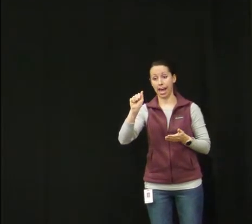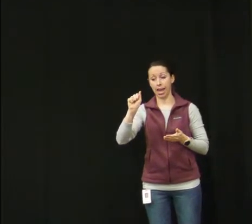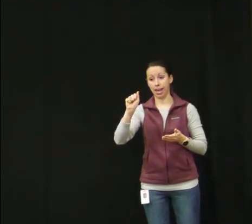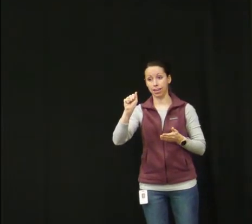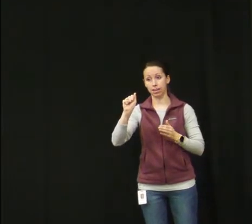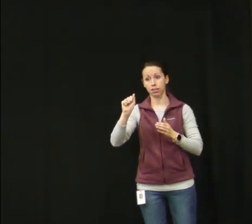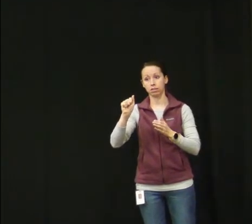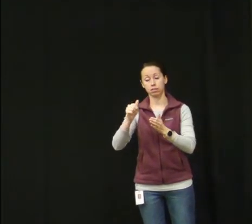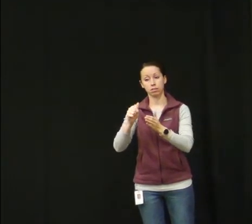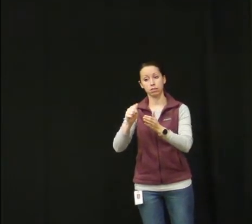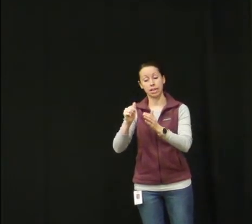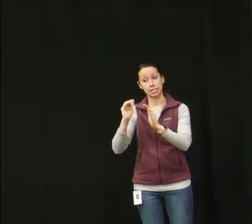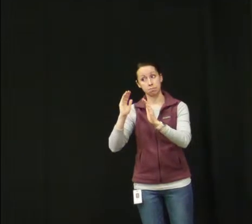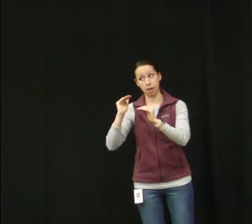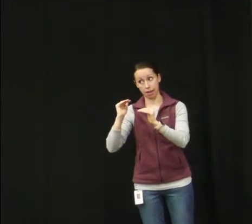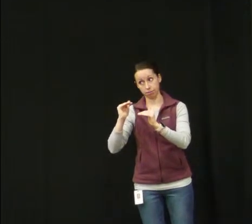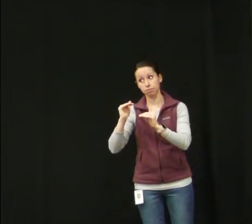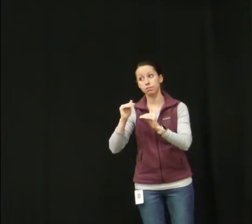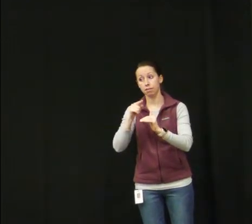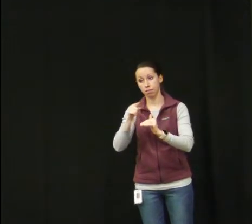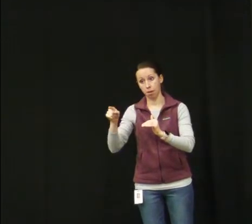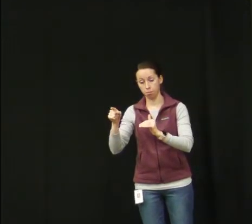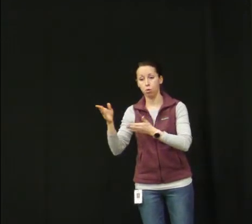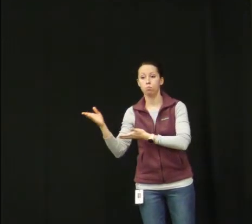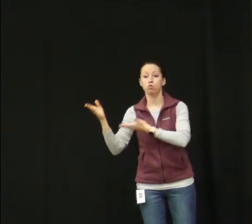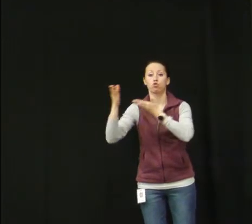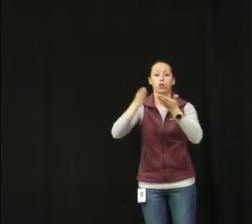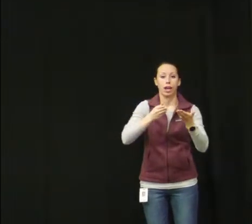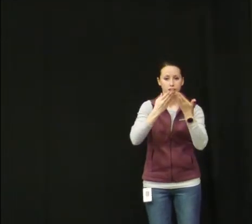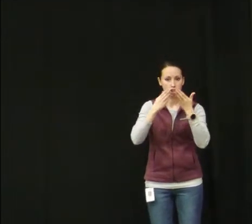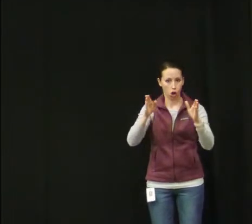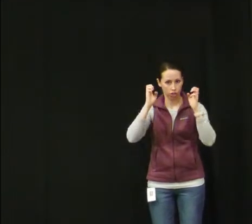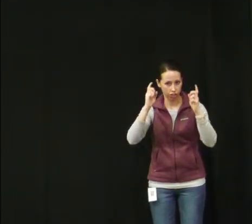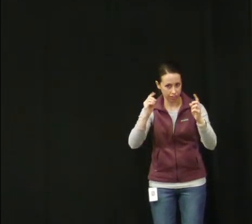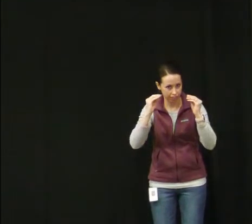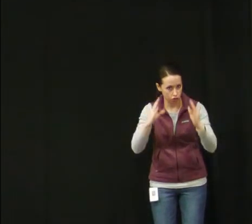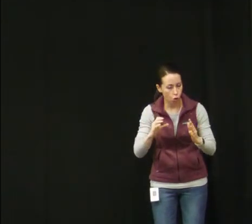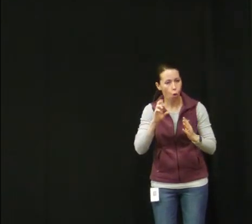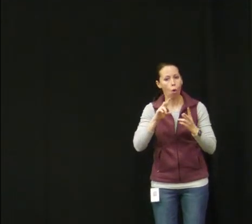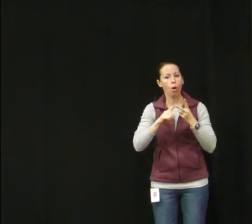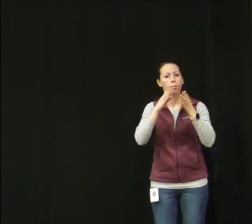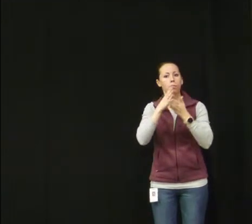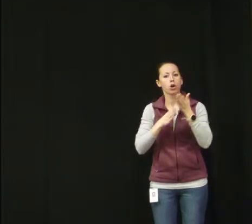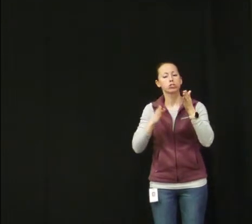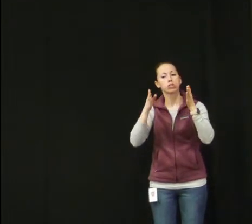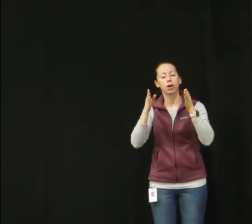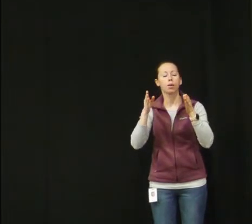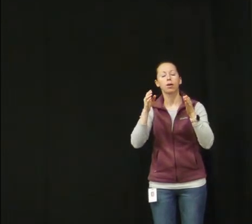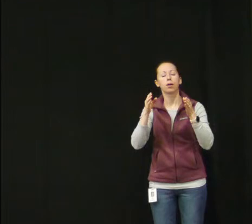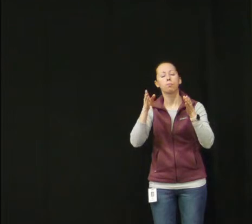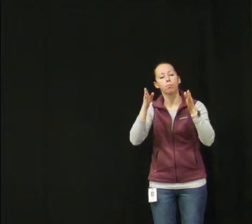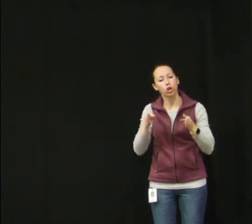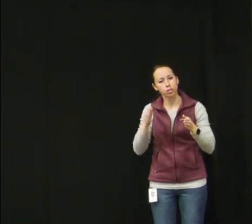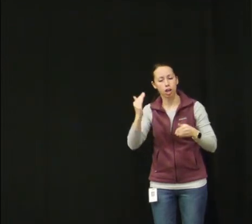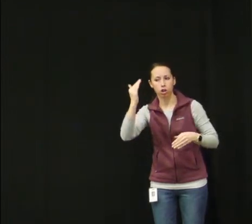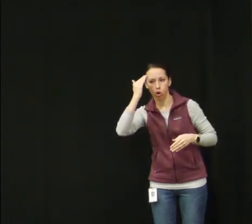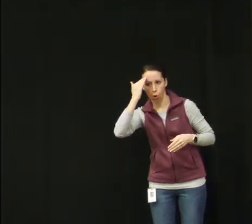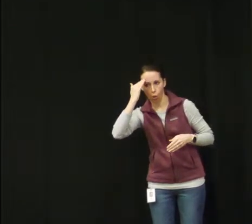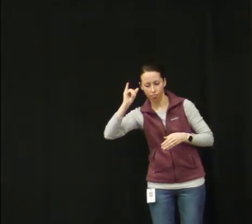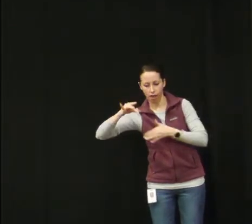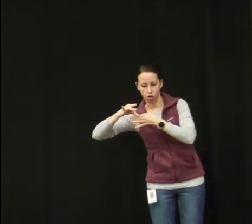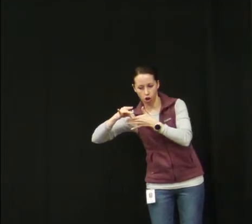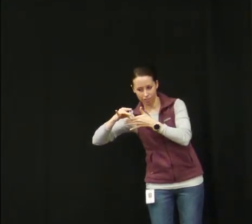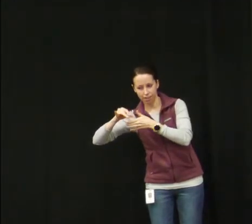expected to bring a general ed teacher or someone knowledgeable of the content in that area